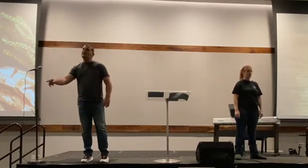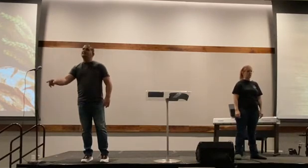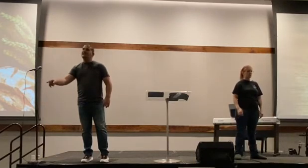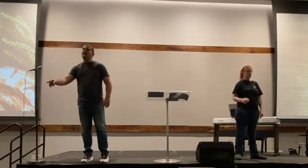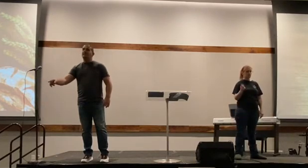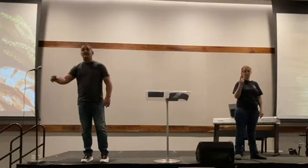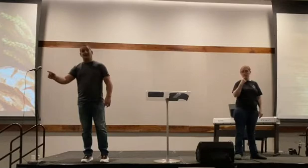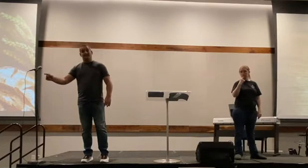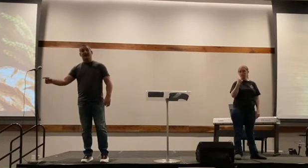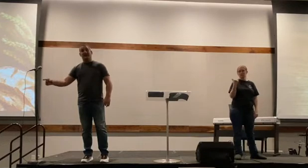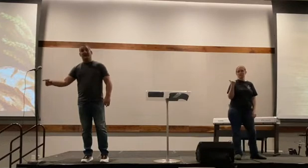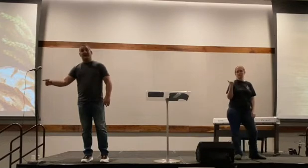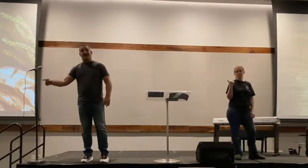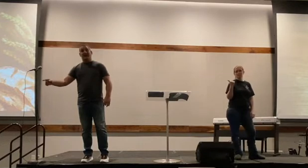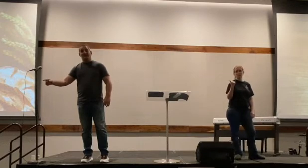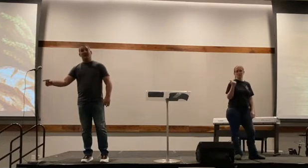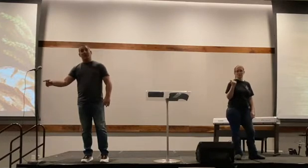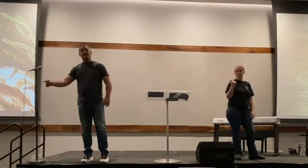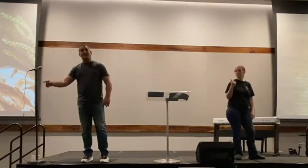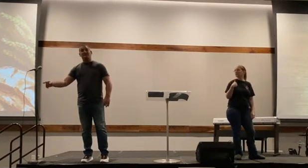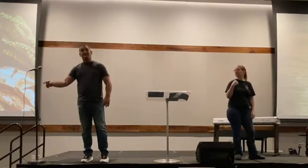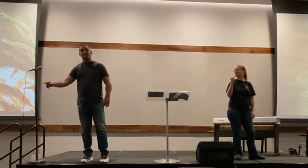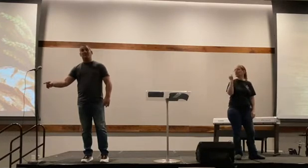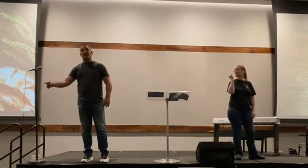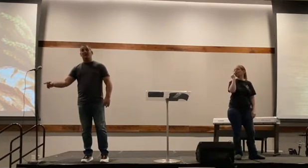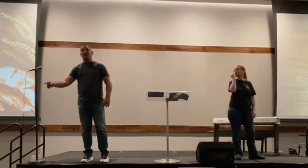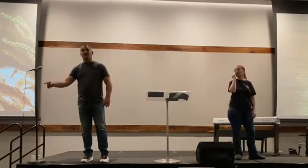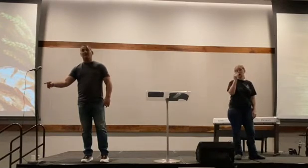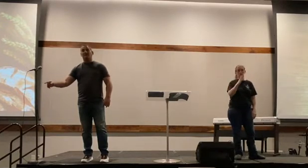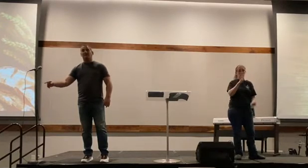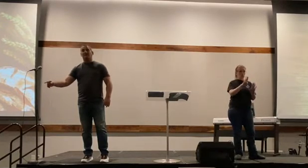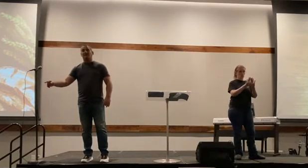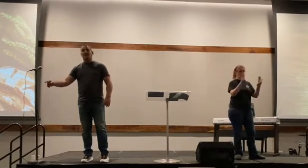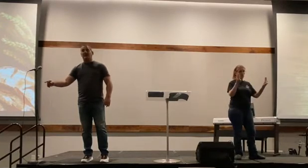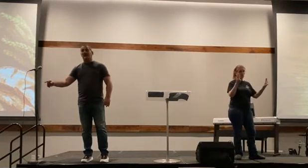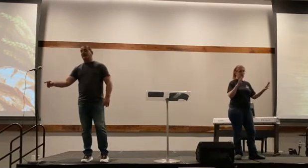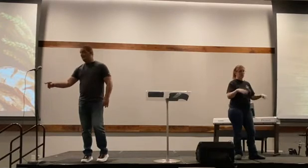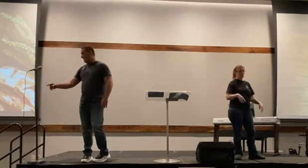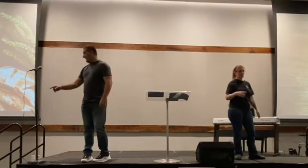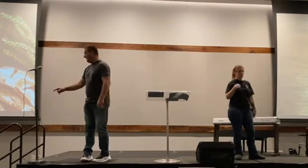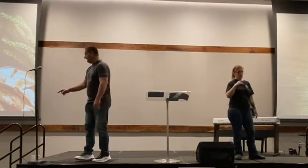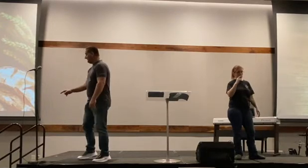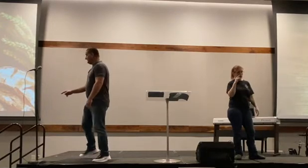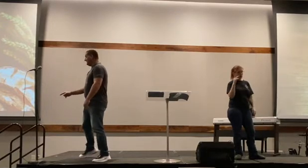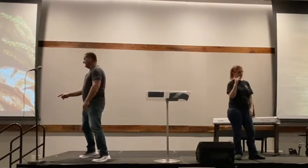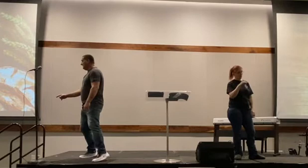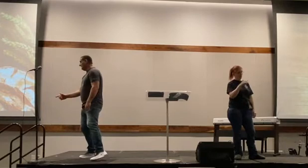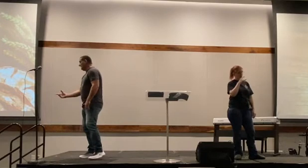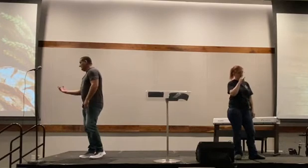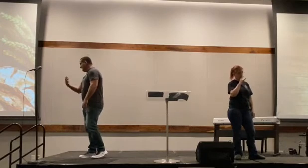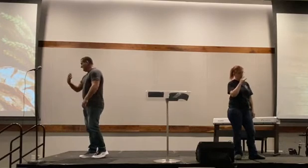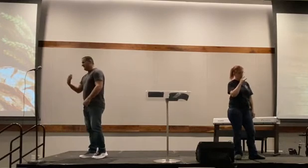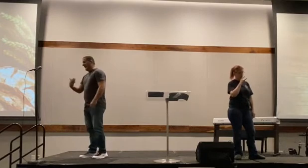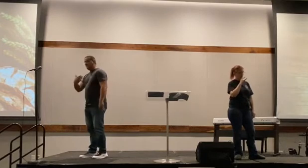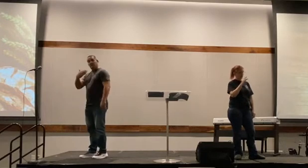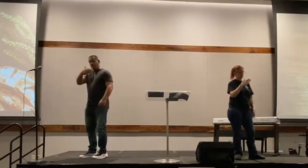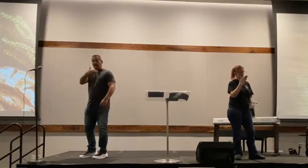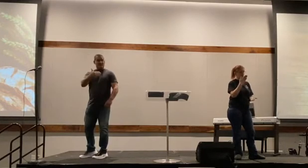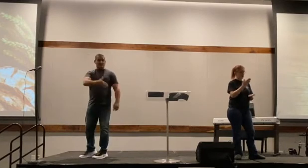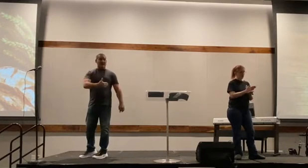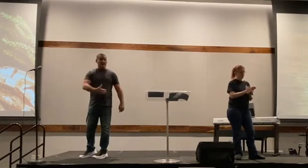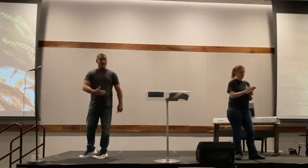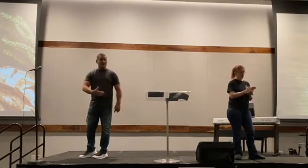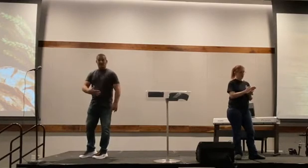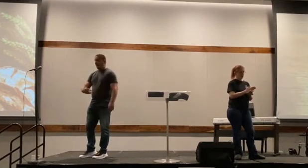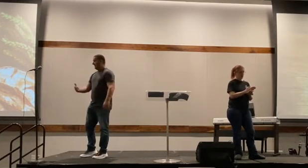You know what I said? Because I know I'm starting to a brick wall. And I looked at this kid, stopped,